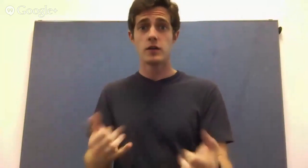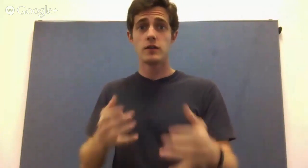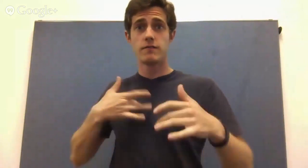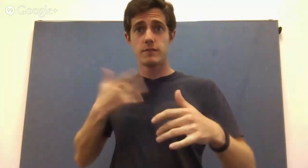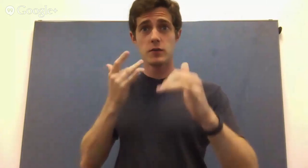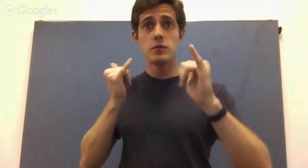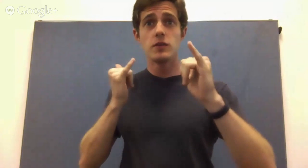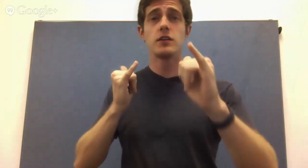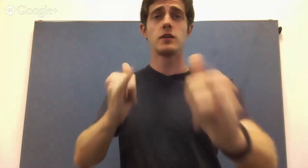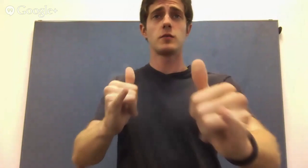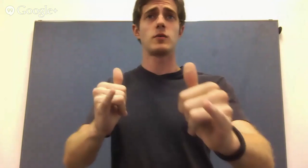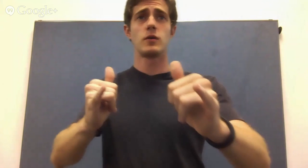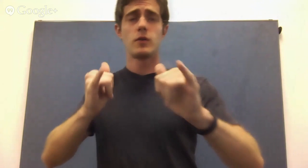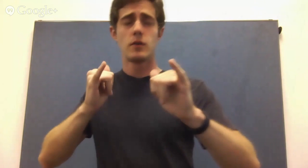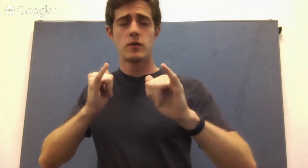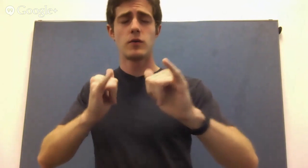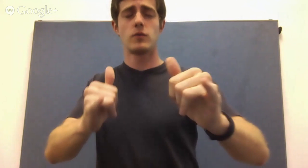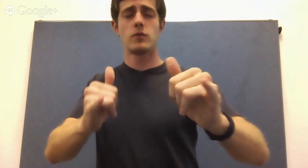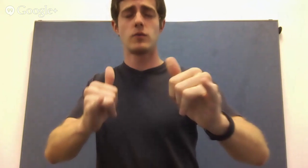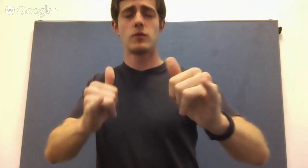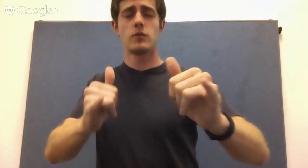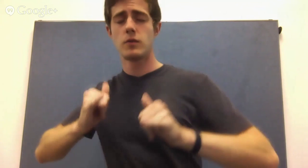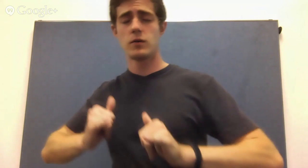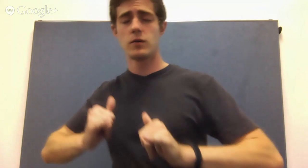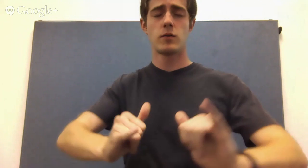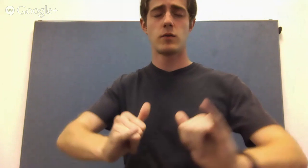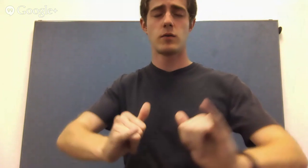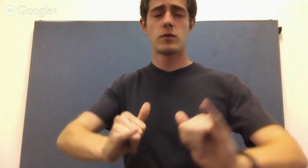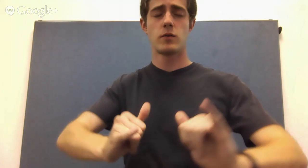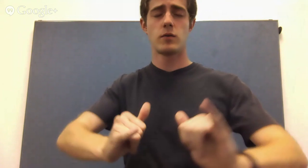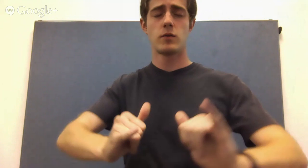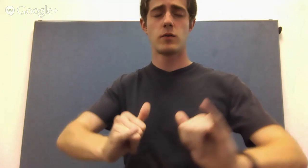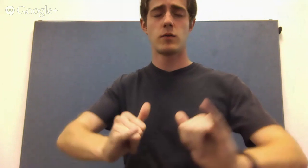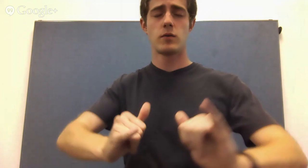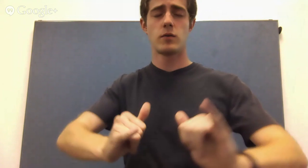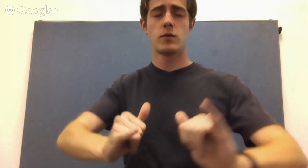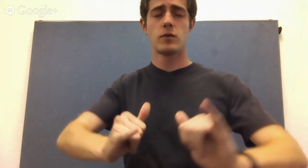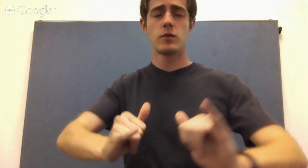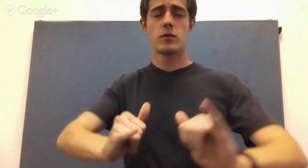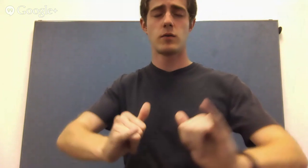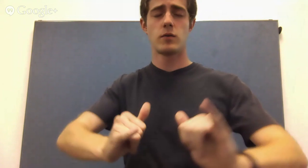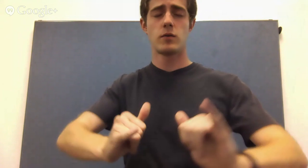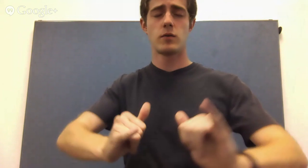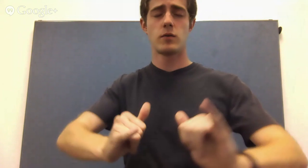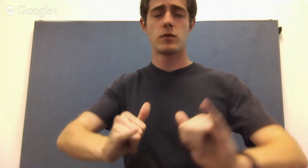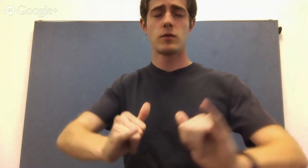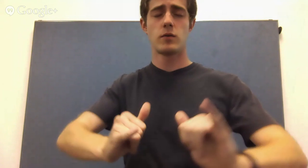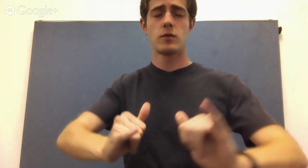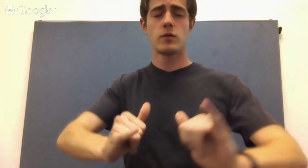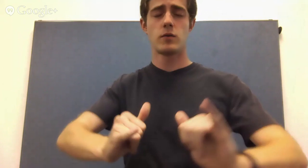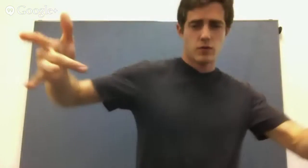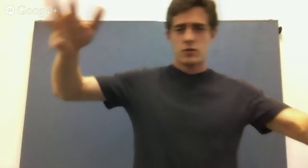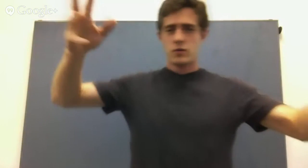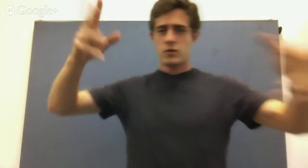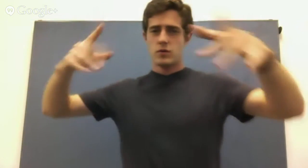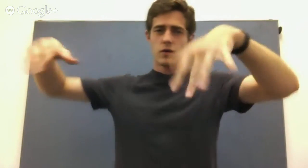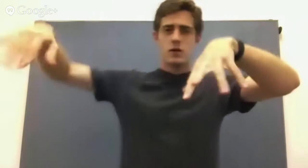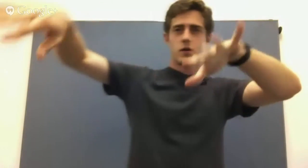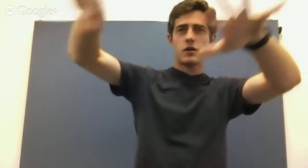feel my emo. Oh, emo.